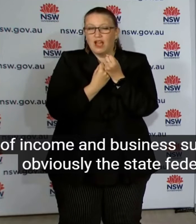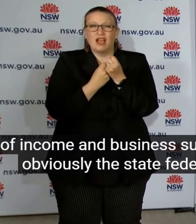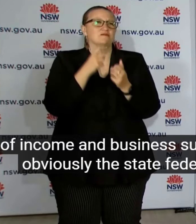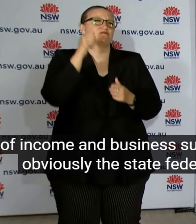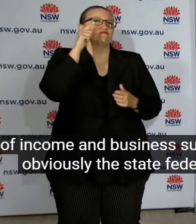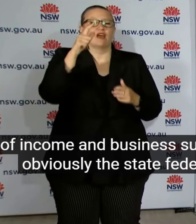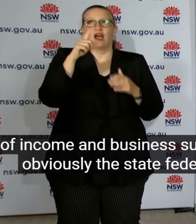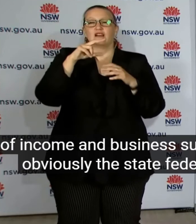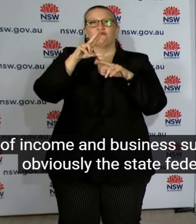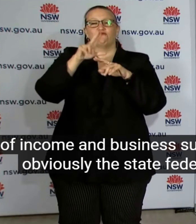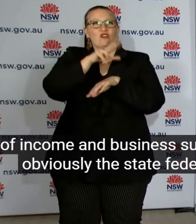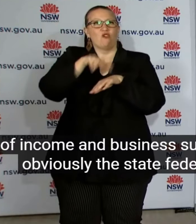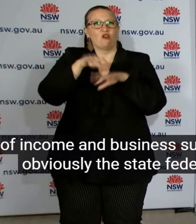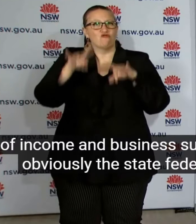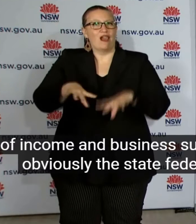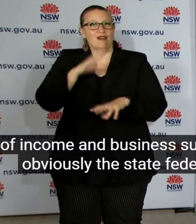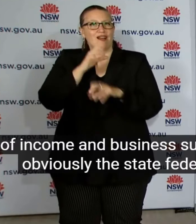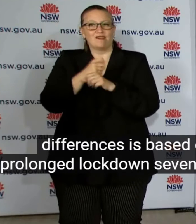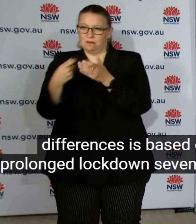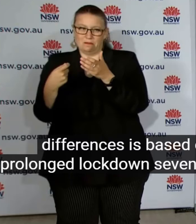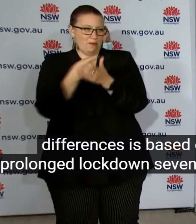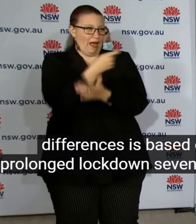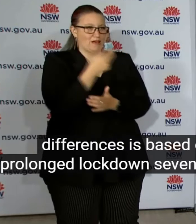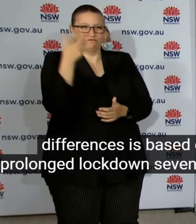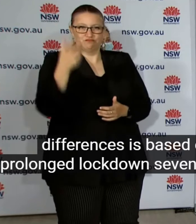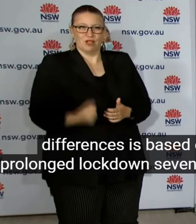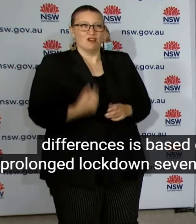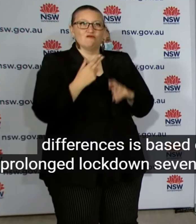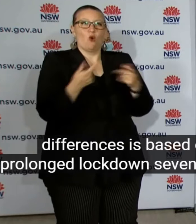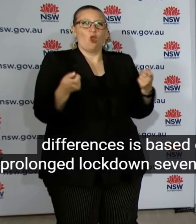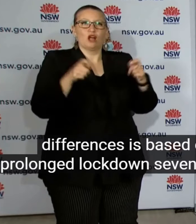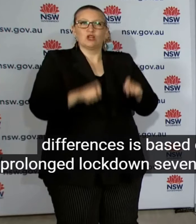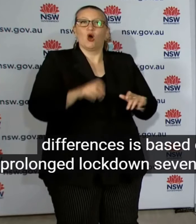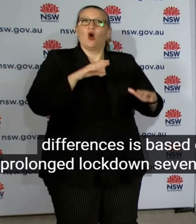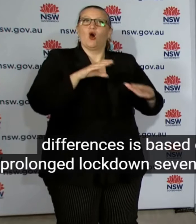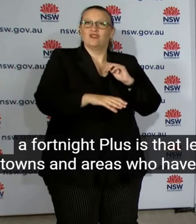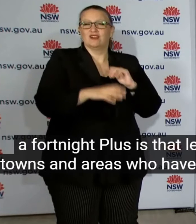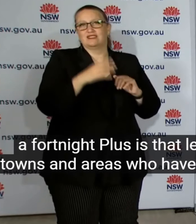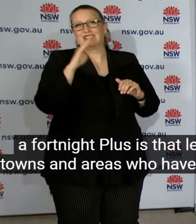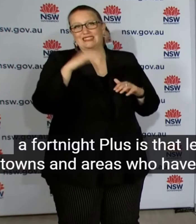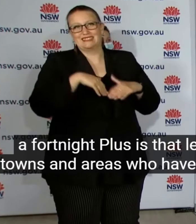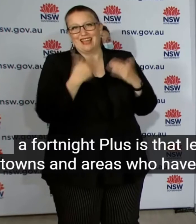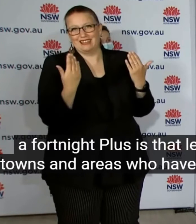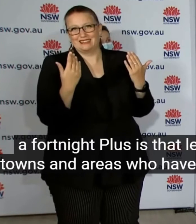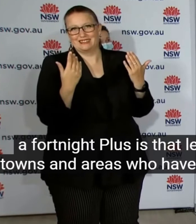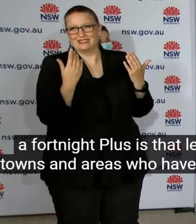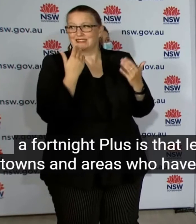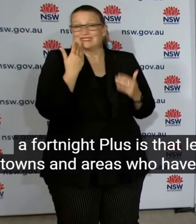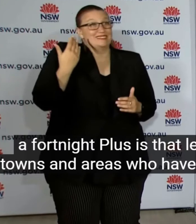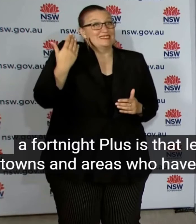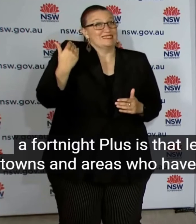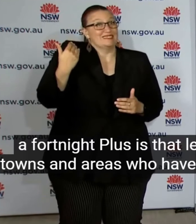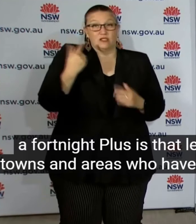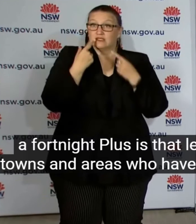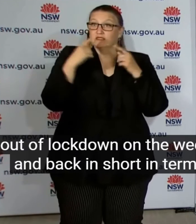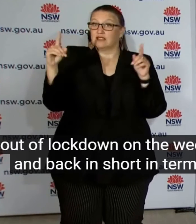a fortnight plus. Does that leave towns and areas who have come out of lockdown on the weekend and back in short in terms of businesses and